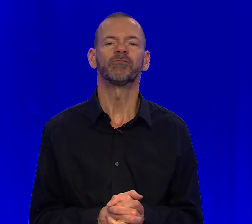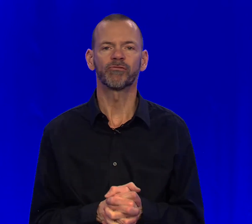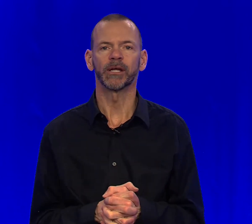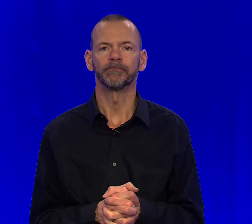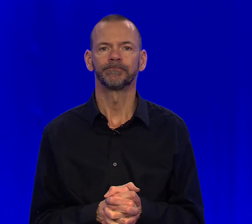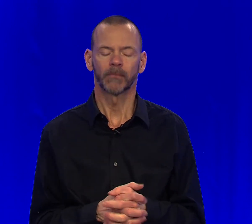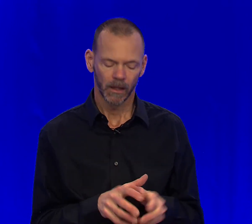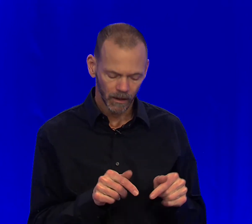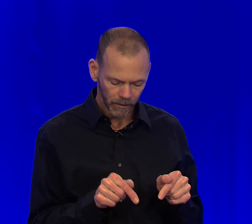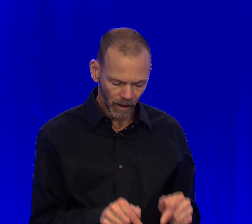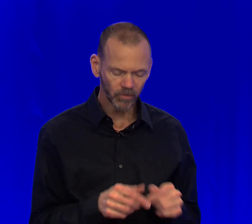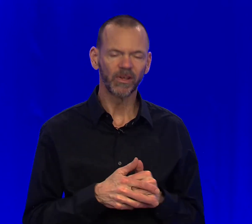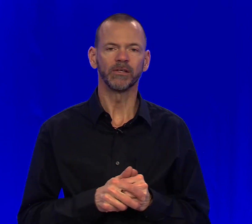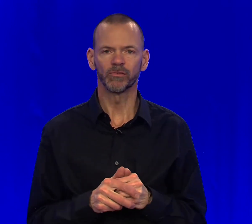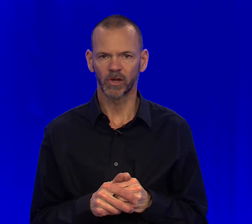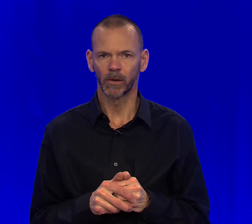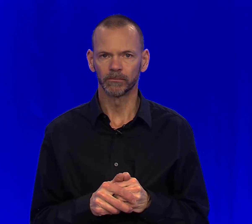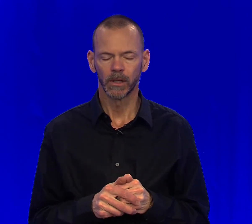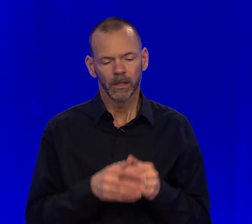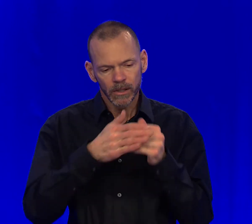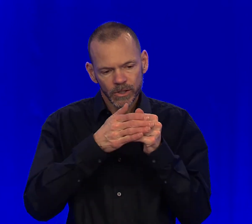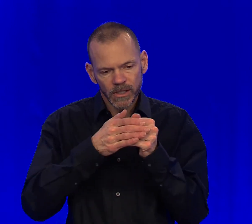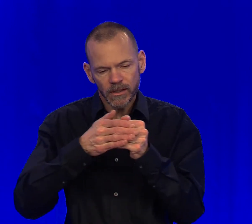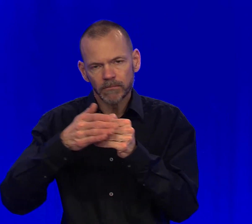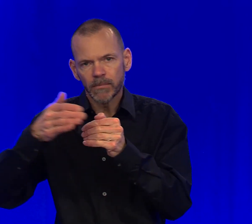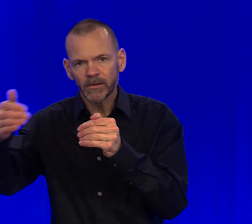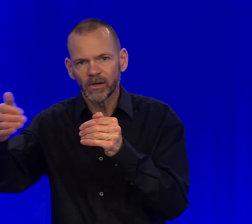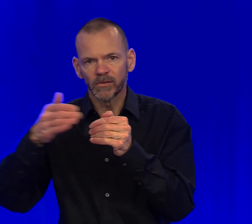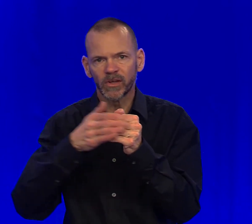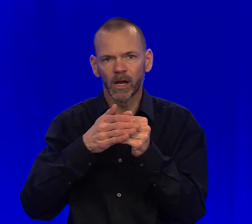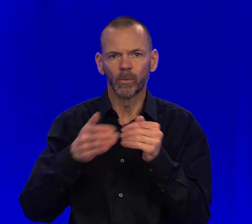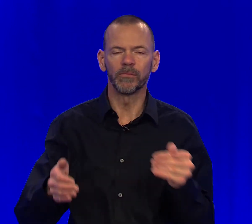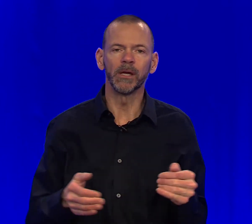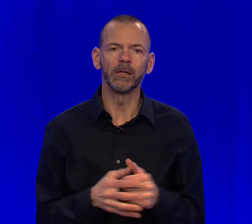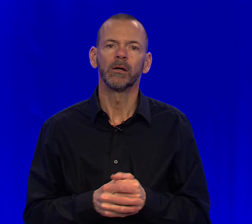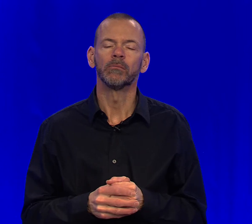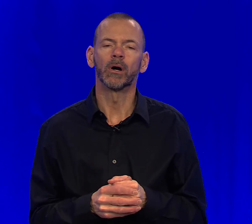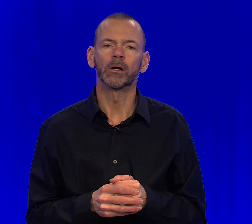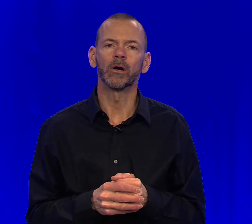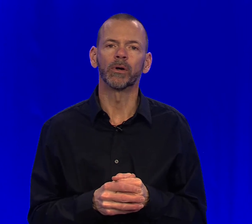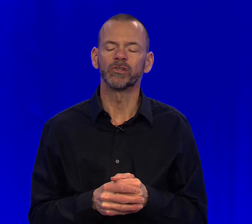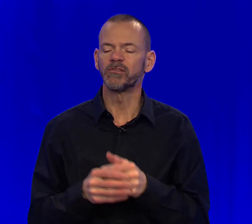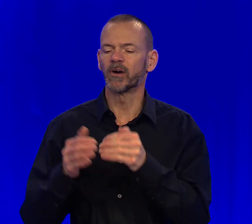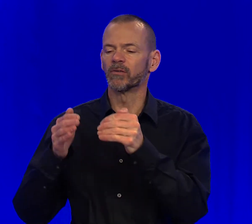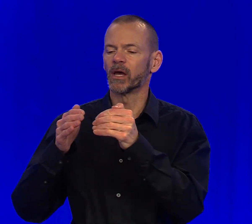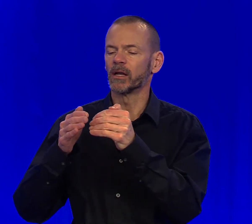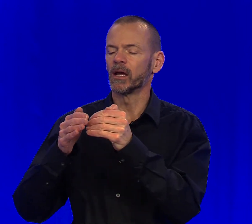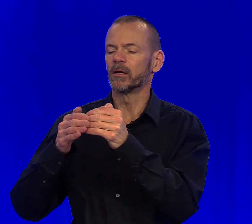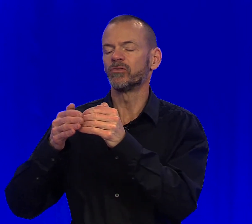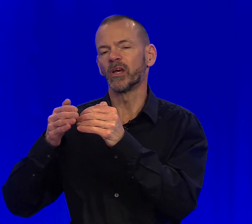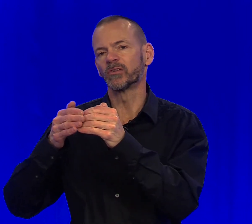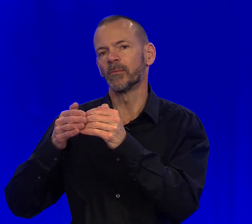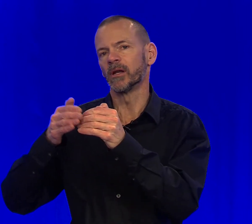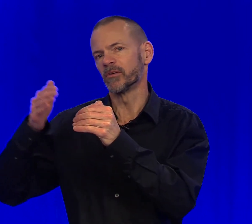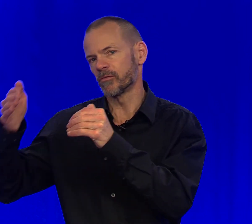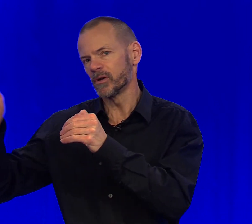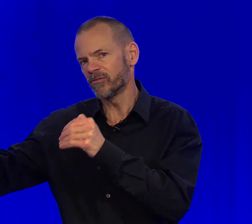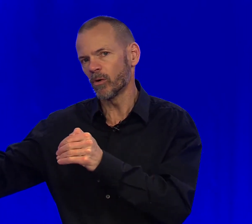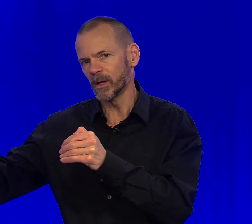pain-free. That was 10 years ago. She did maintenance care with me ongoing. She found that she had to come in every 3 to 4